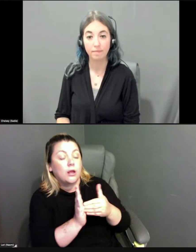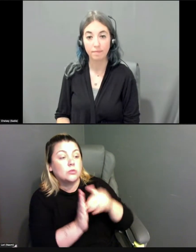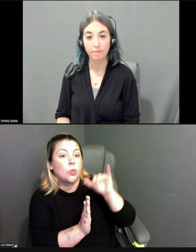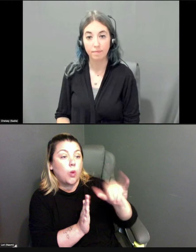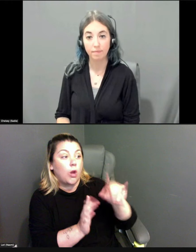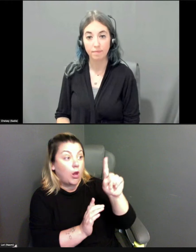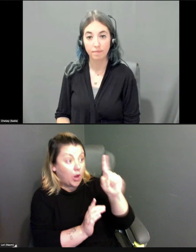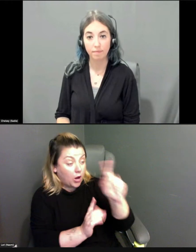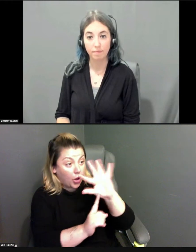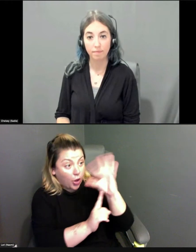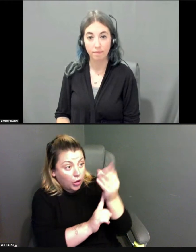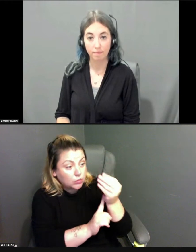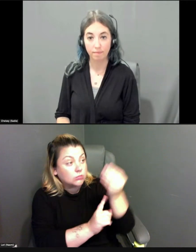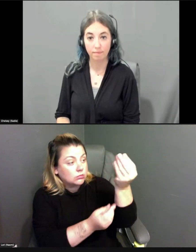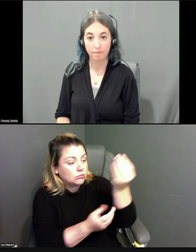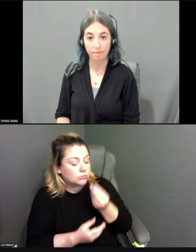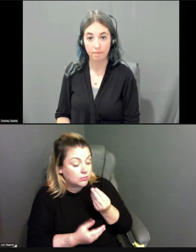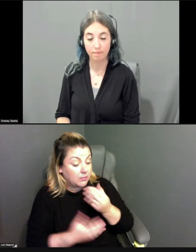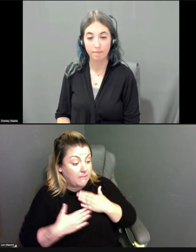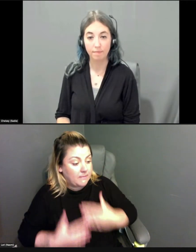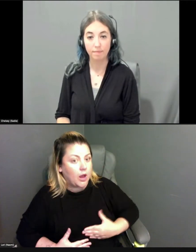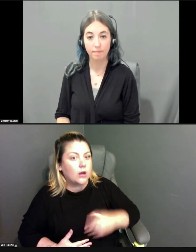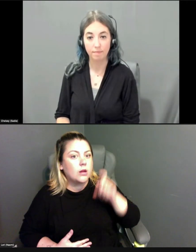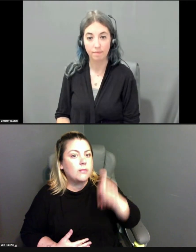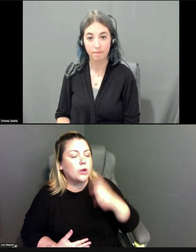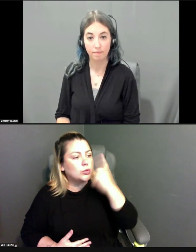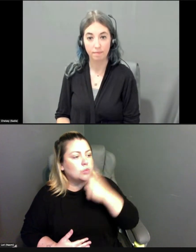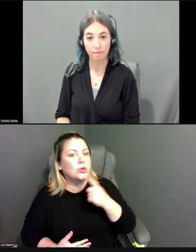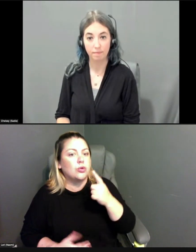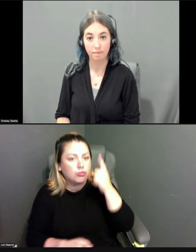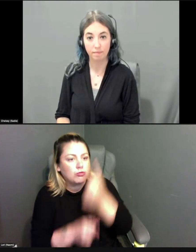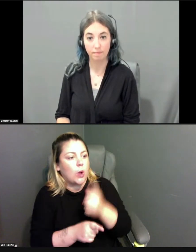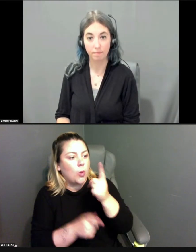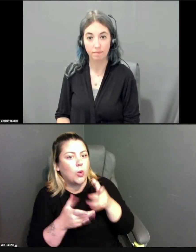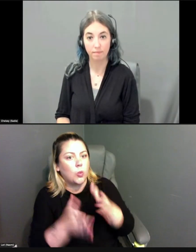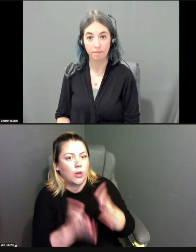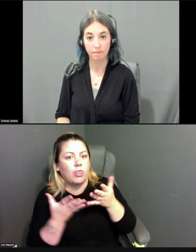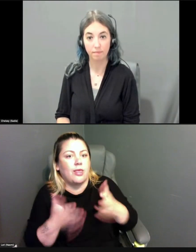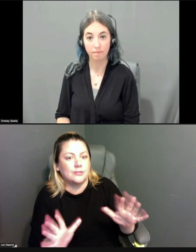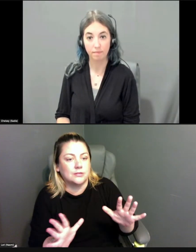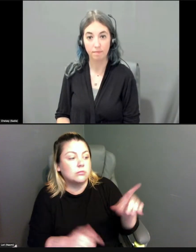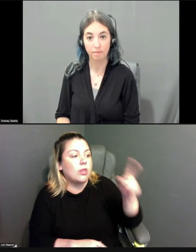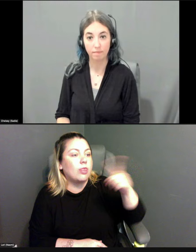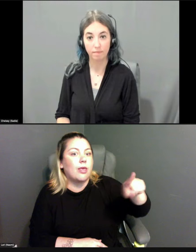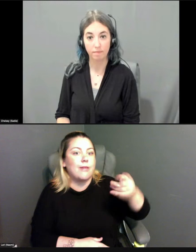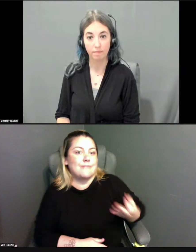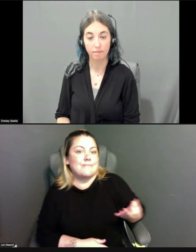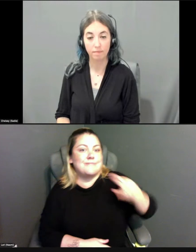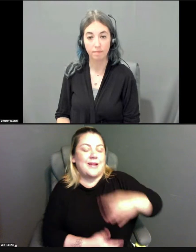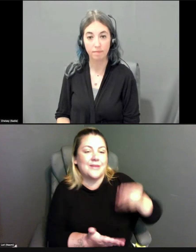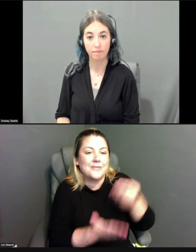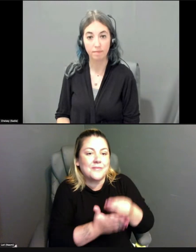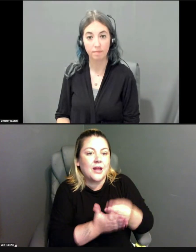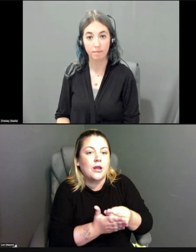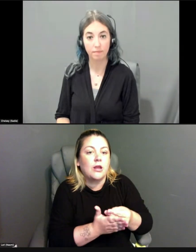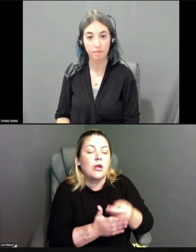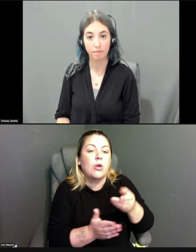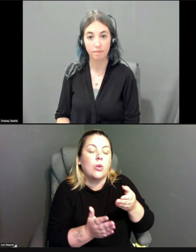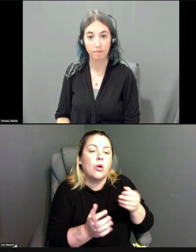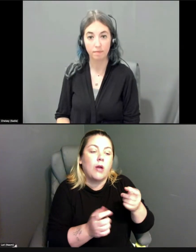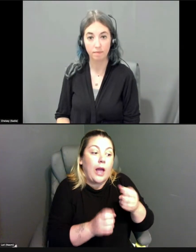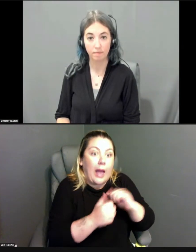right way to have a body, or that profits off our insecurities, that sells us harmful and